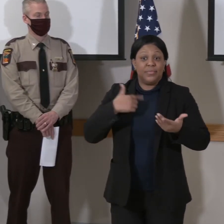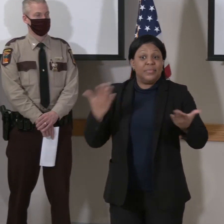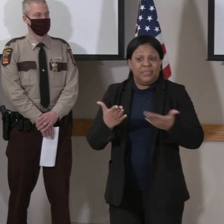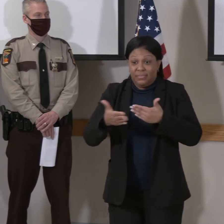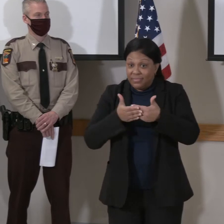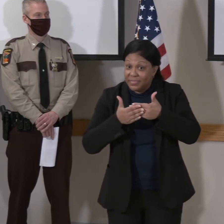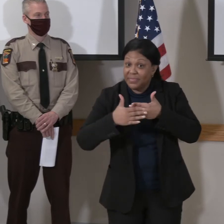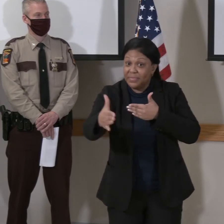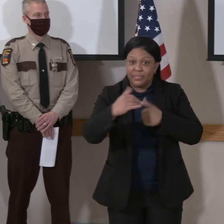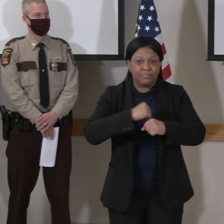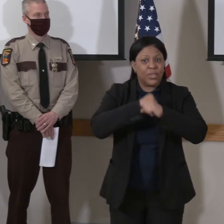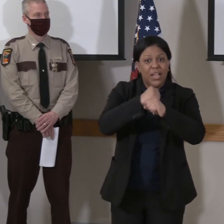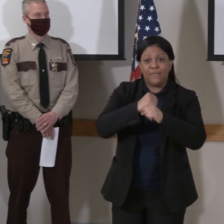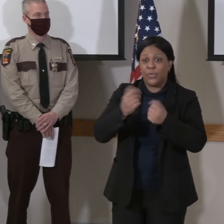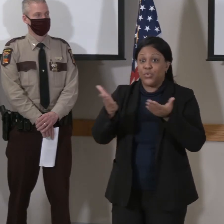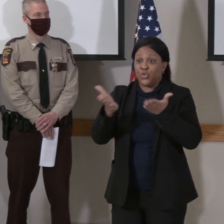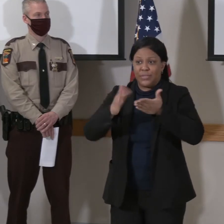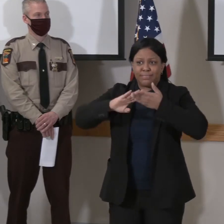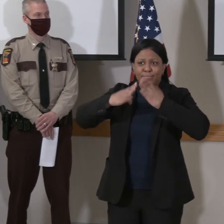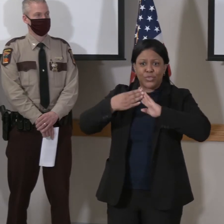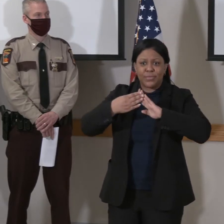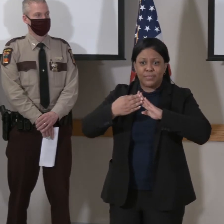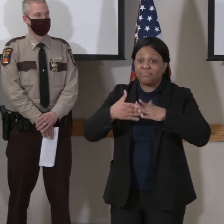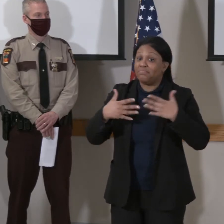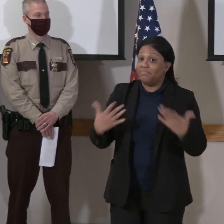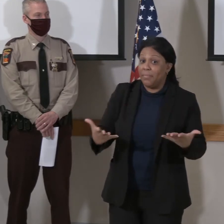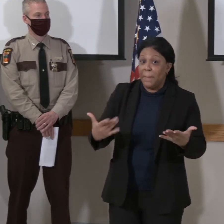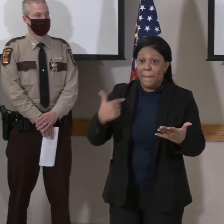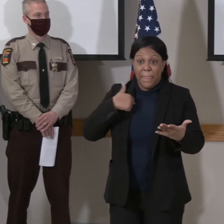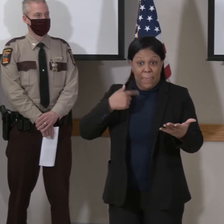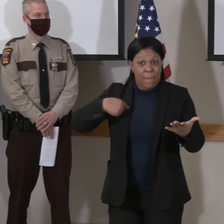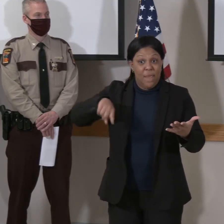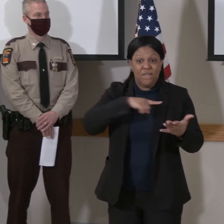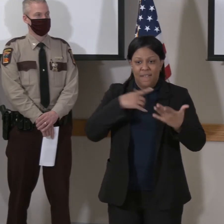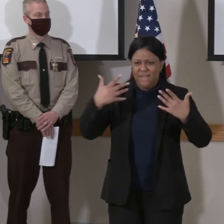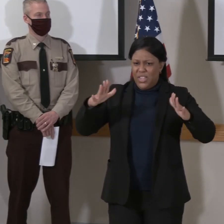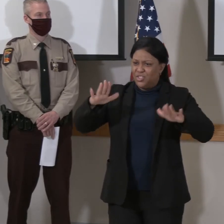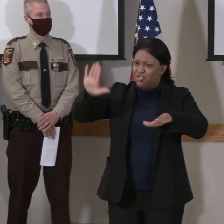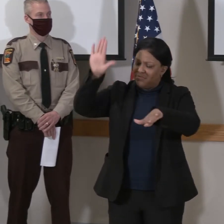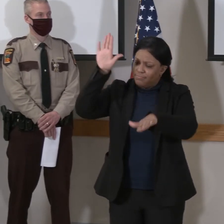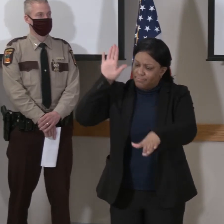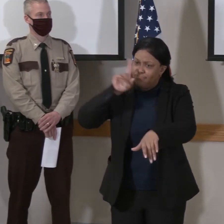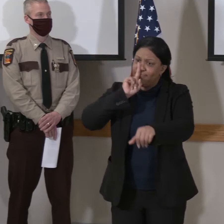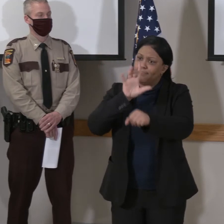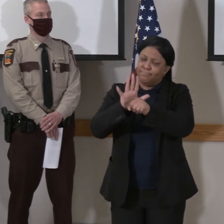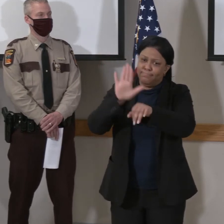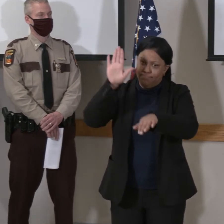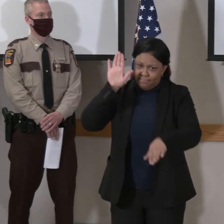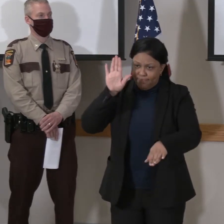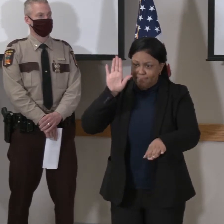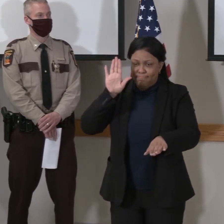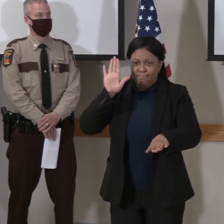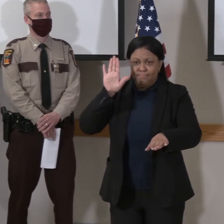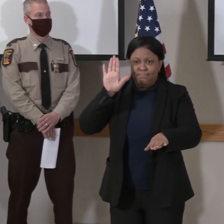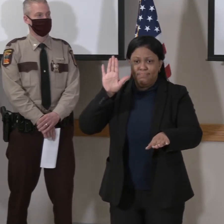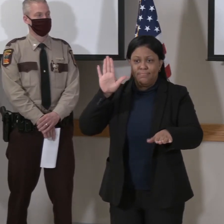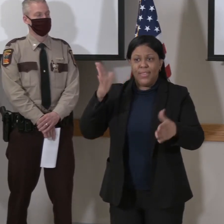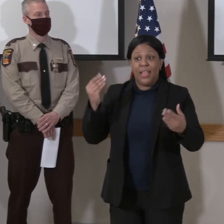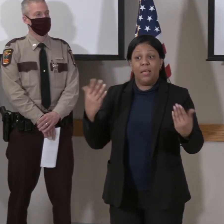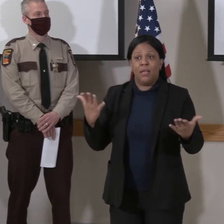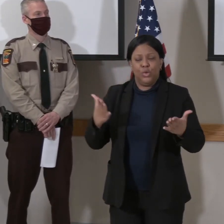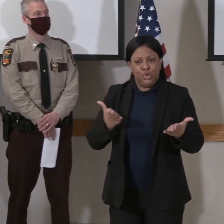serve the communities in which we've all raised our right hand, and protect and serve is a part of who we